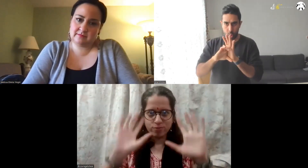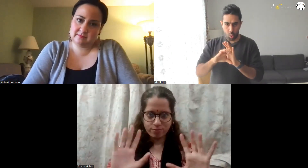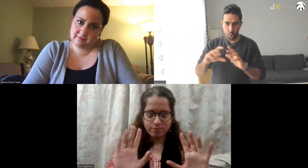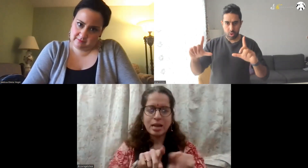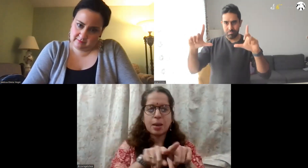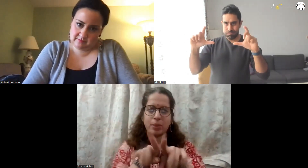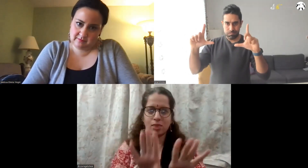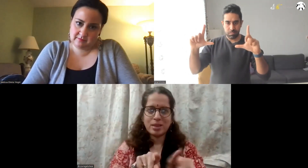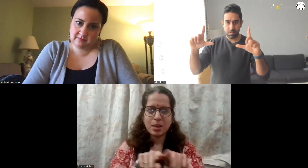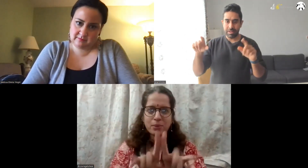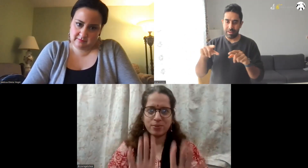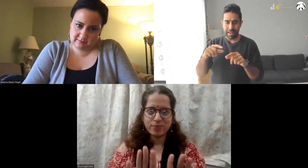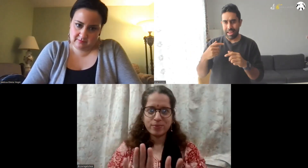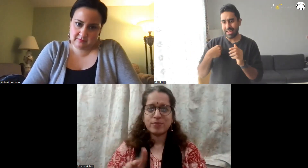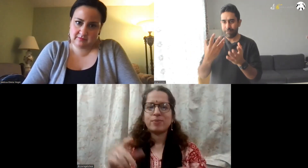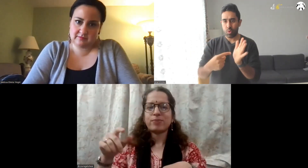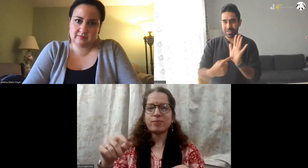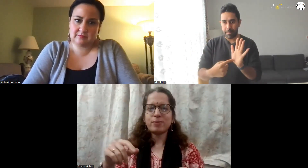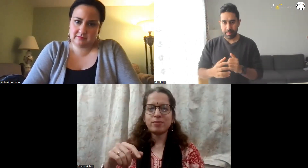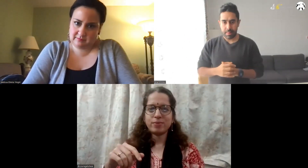So for example,